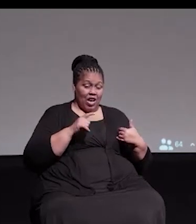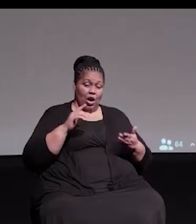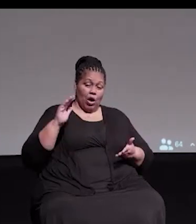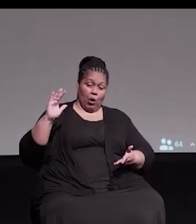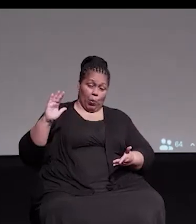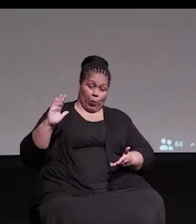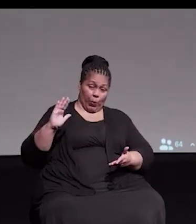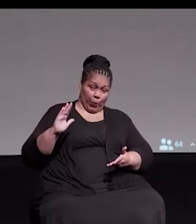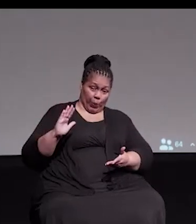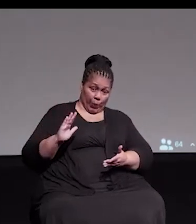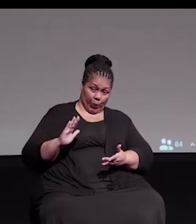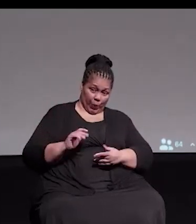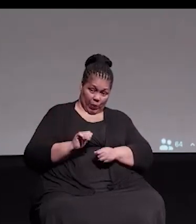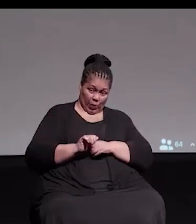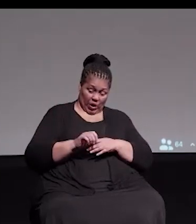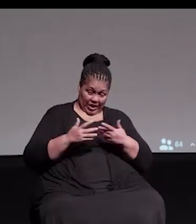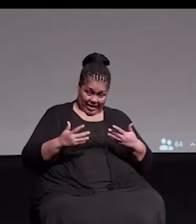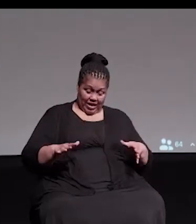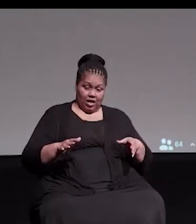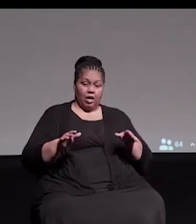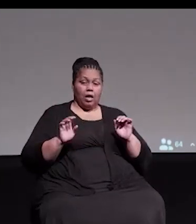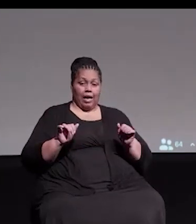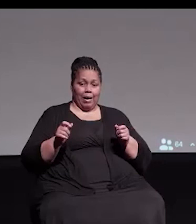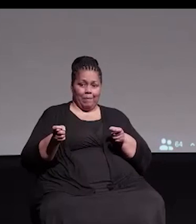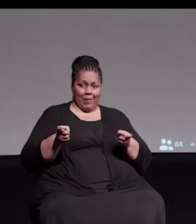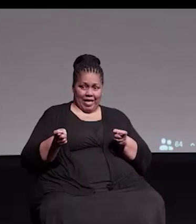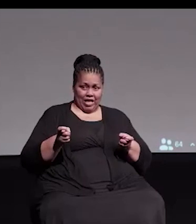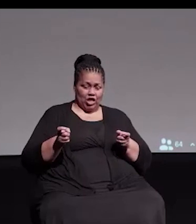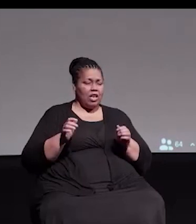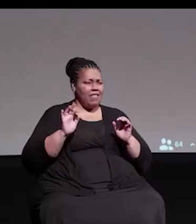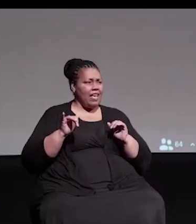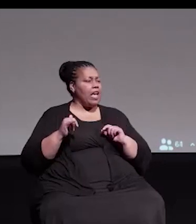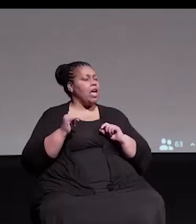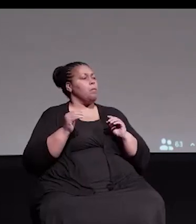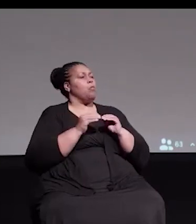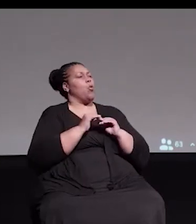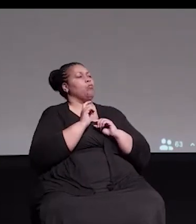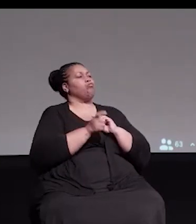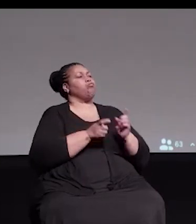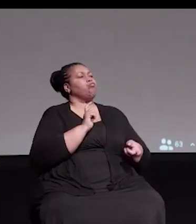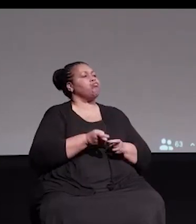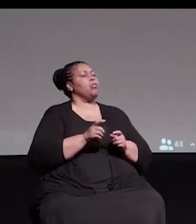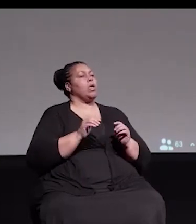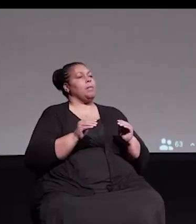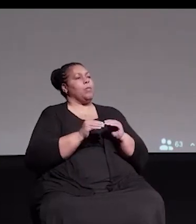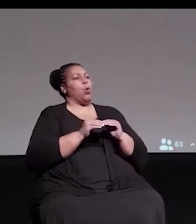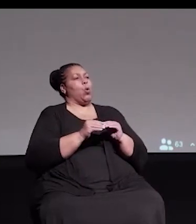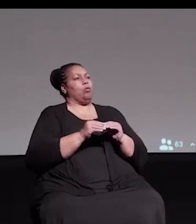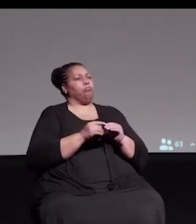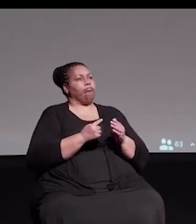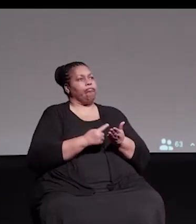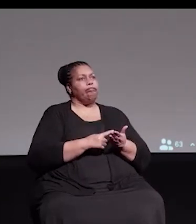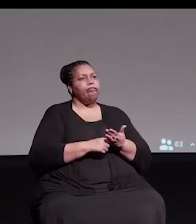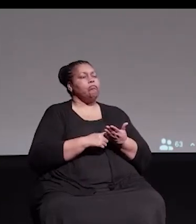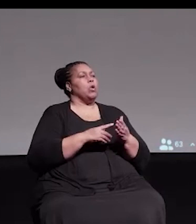more manageable, you know, there can be contributions, there can be discussions, you know, whether it be more